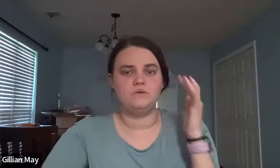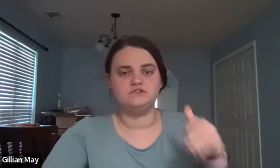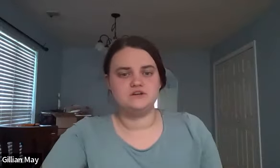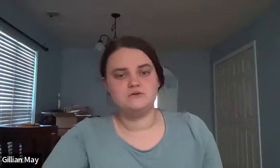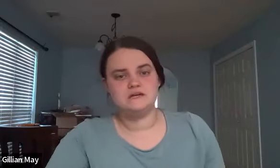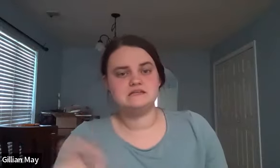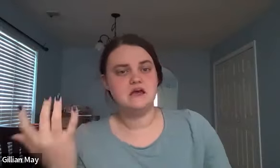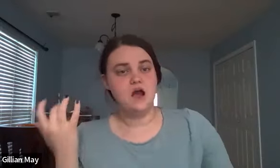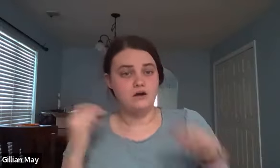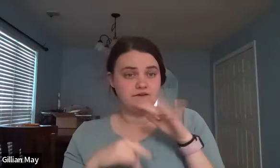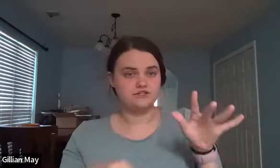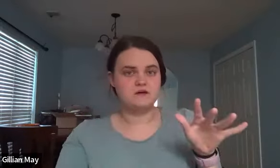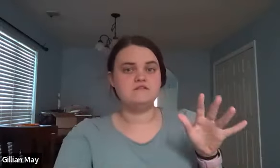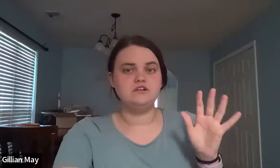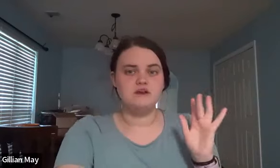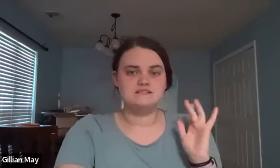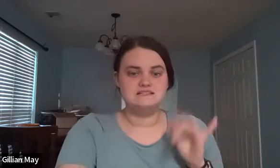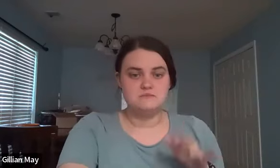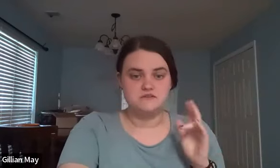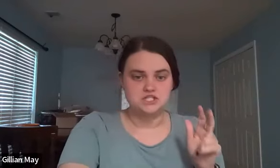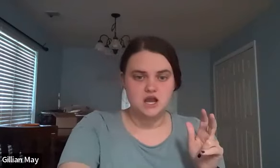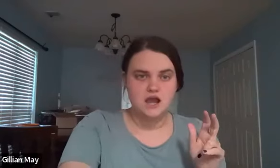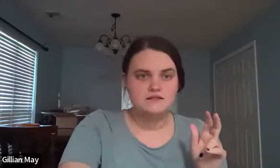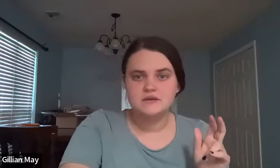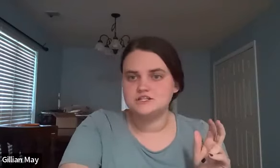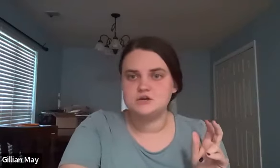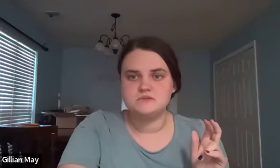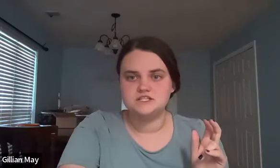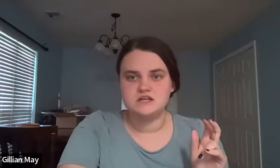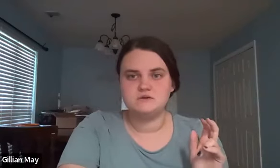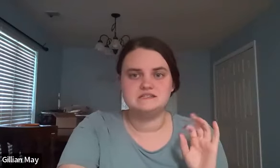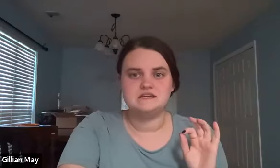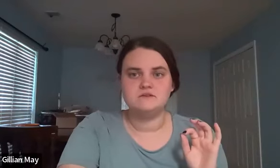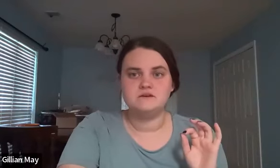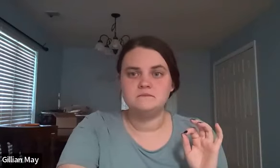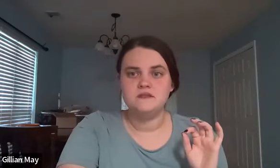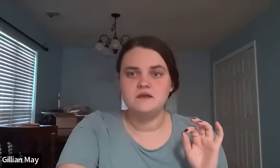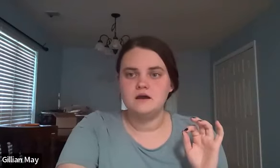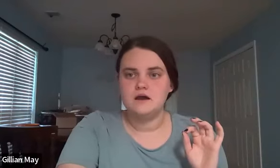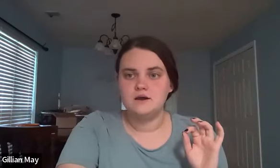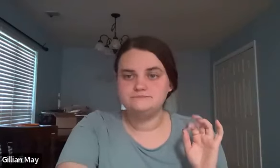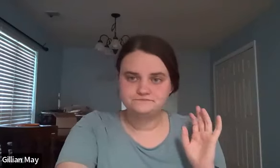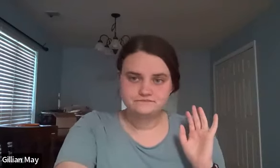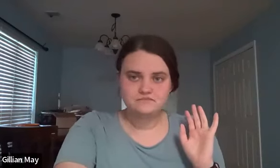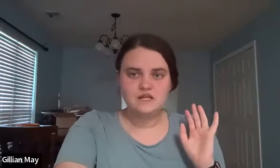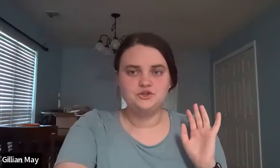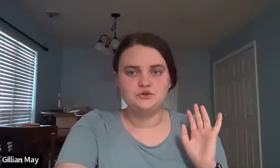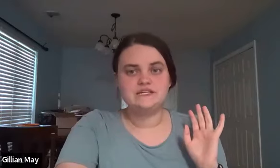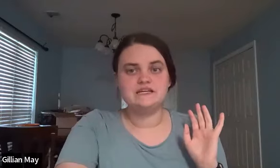we'll do is I'll finger spell and then you guys can type in the chat. Let me actually open that chat so I can see everything. You can